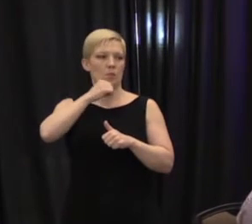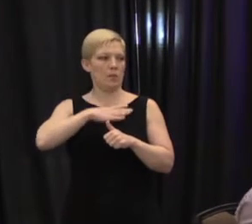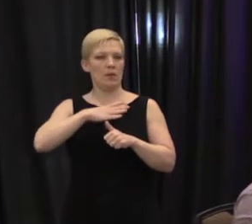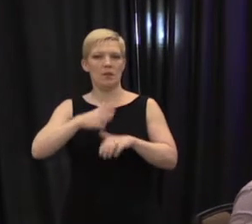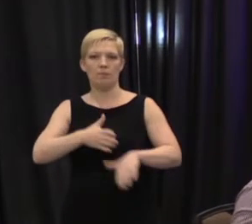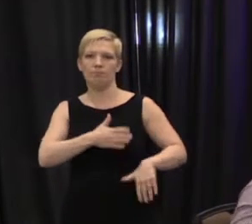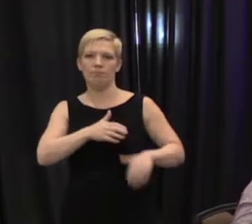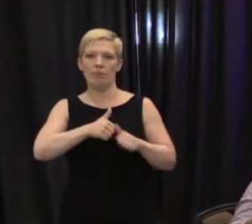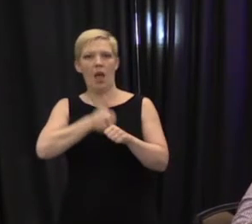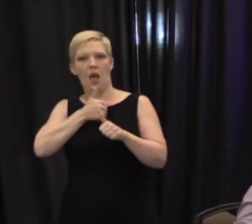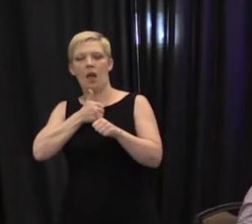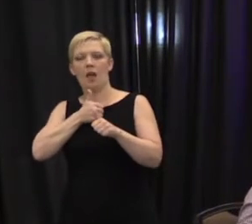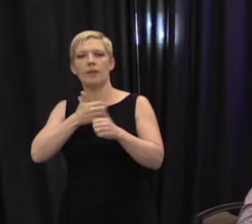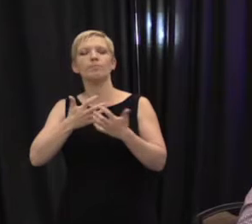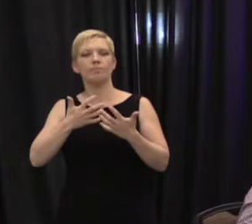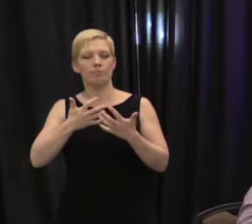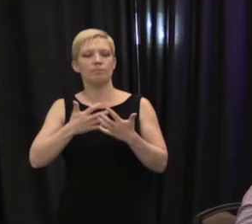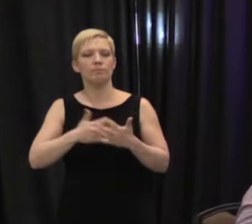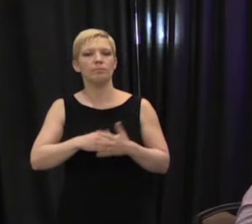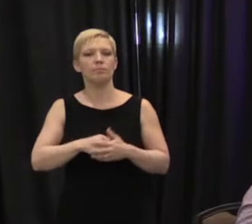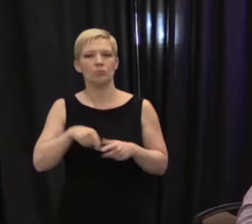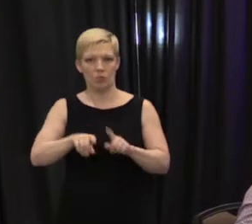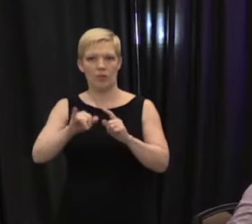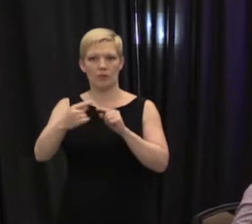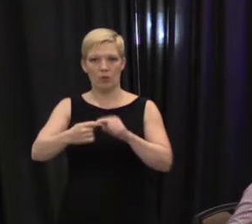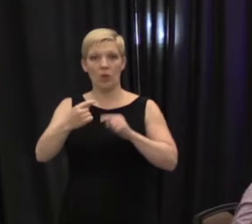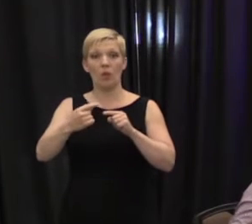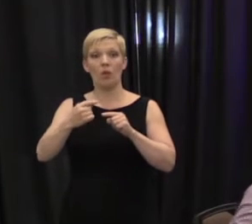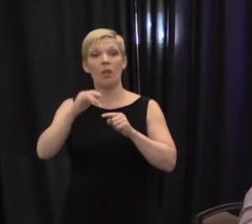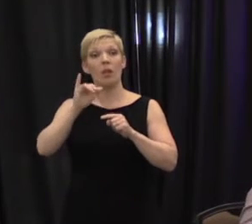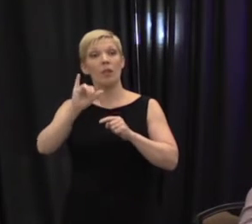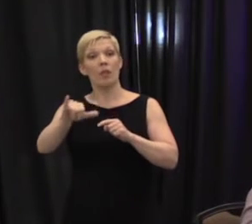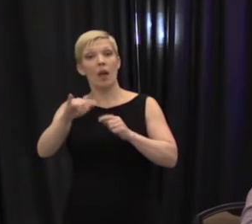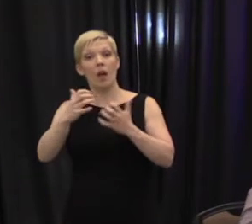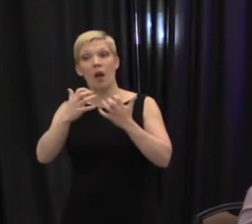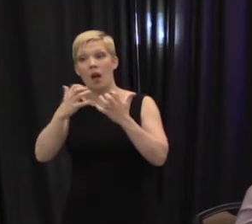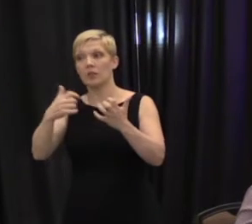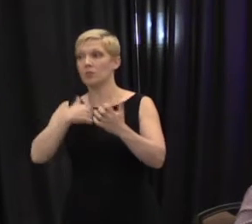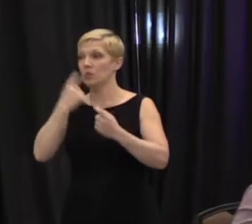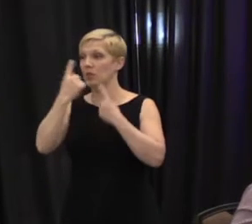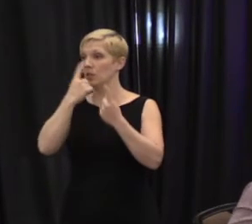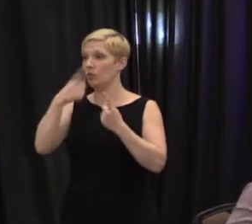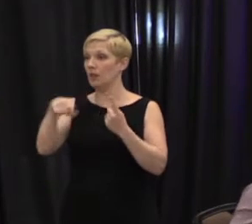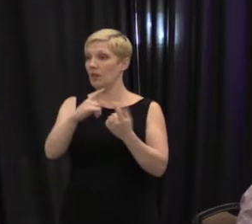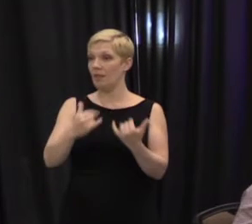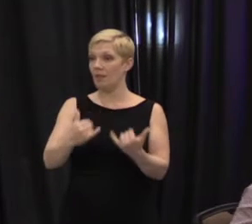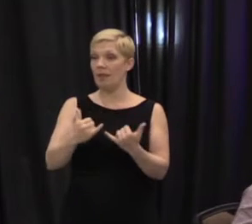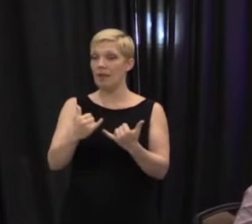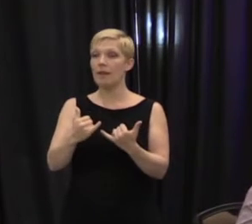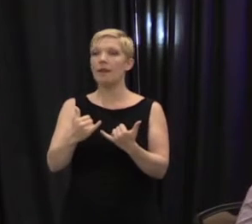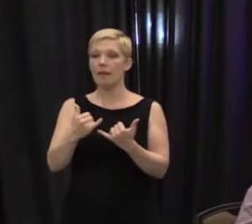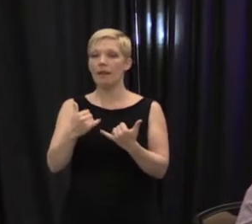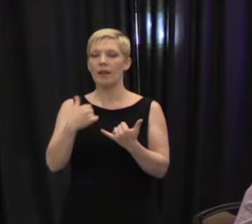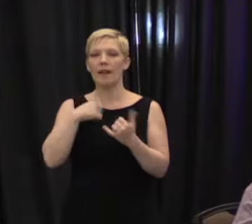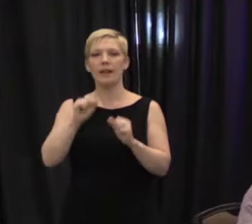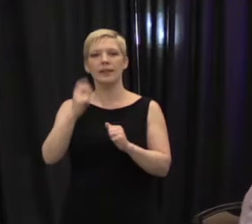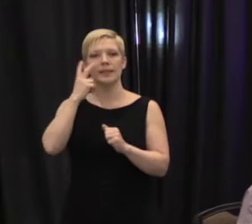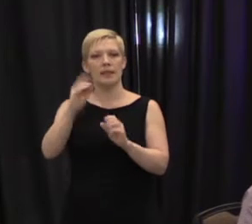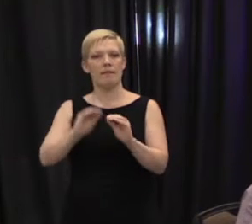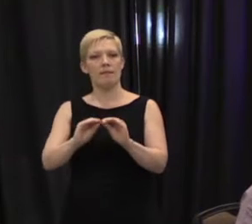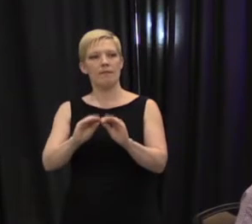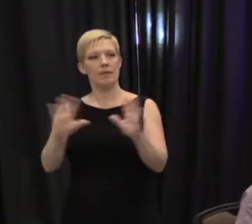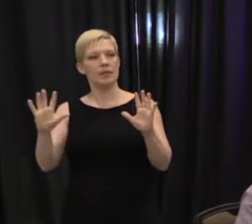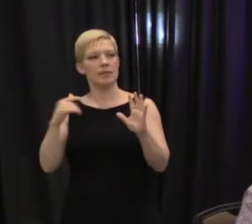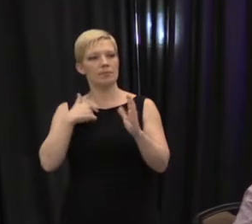point, Sam, leave us with that discomfort, right? Considering the audience that I'm speaking to, right? I can see the audience